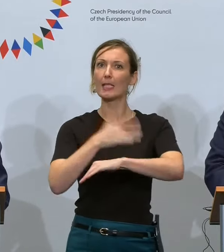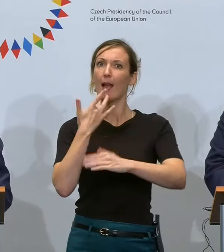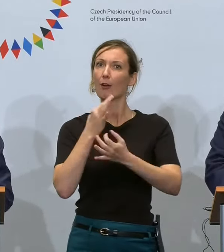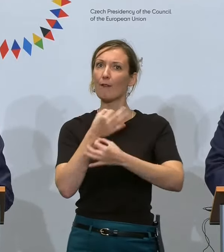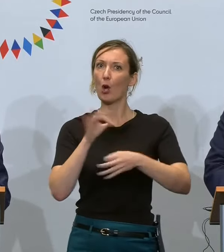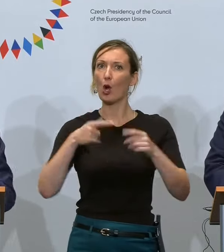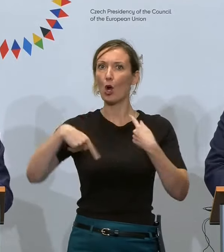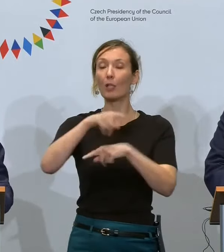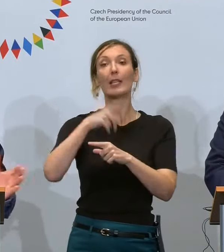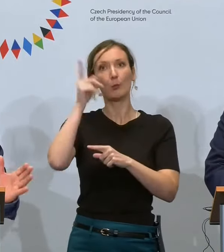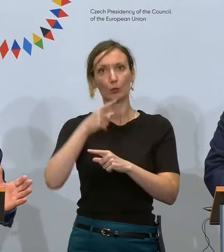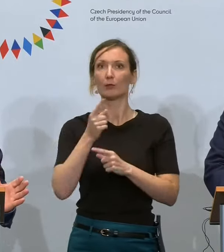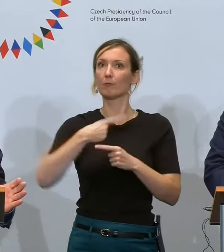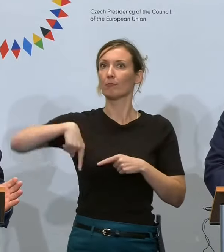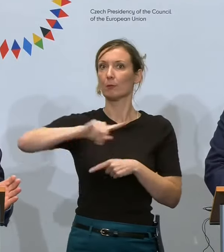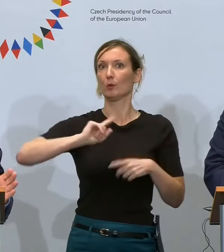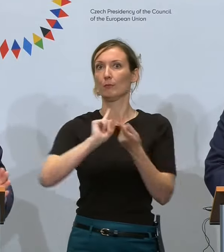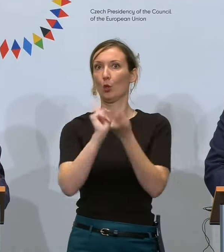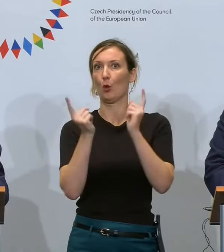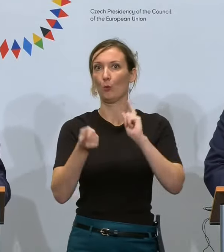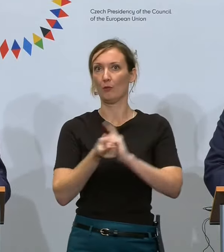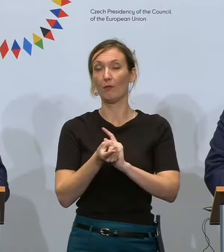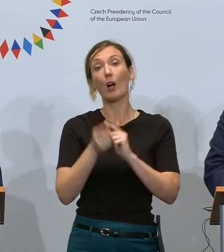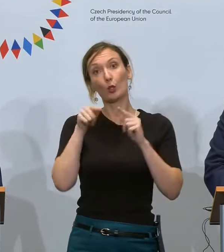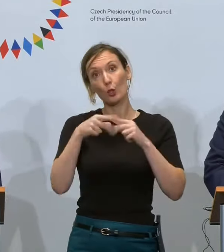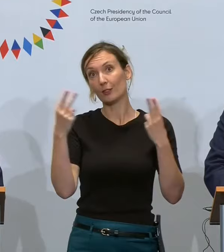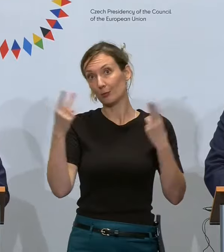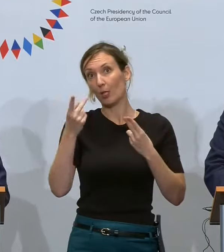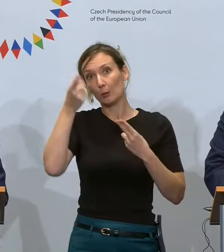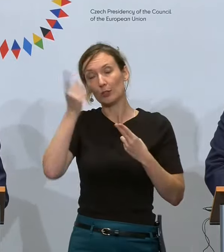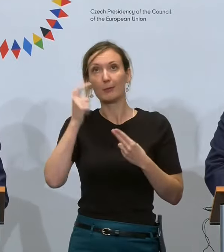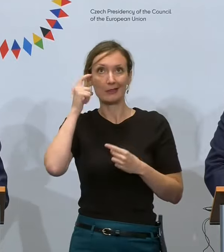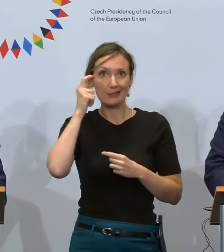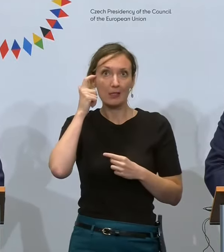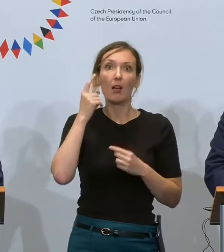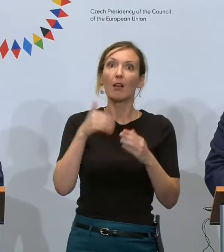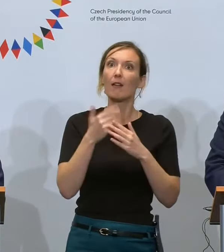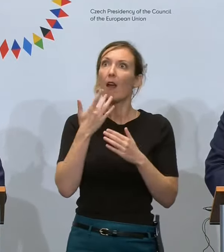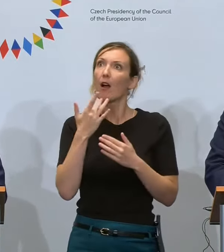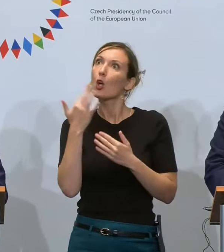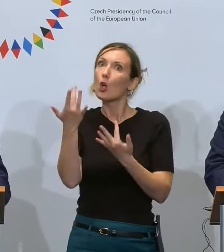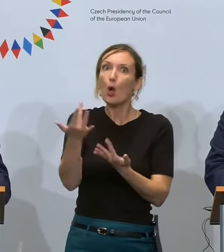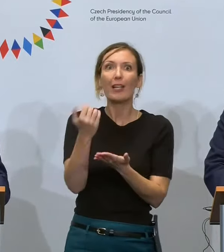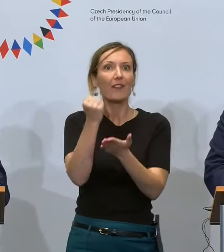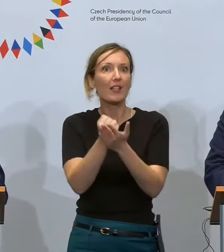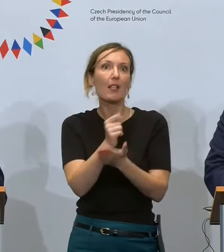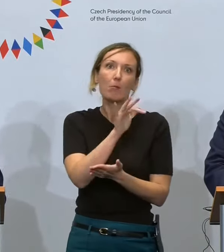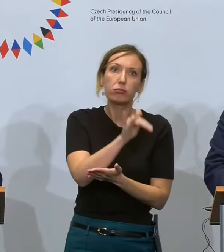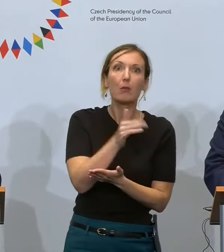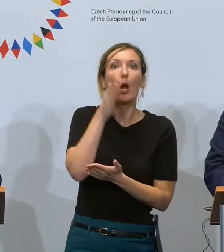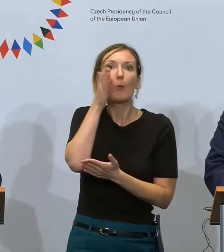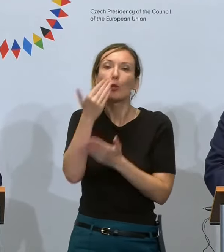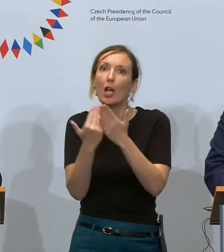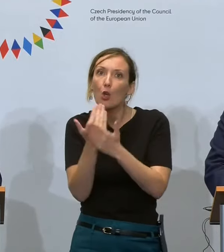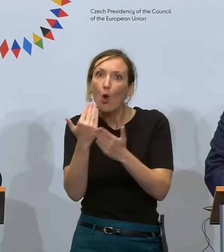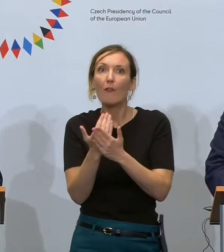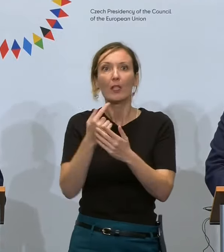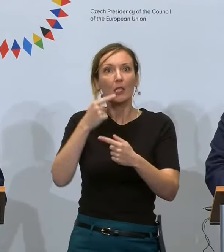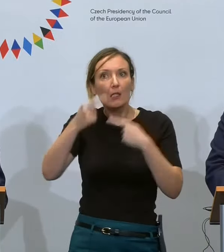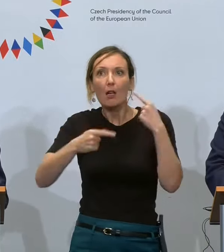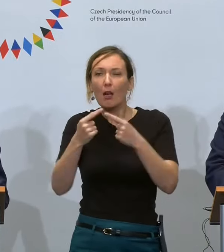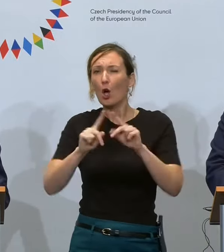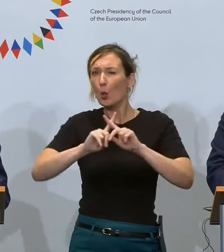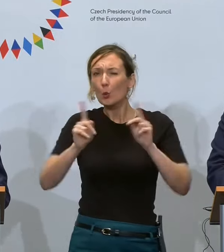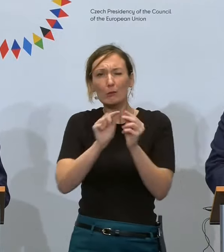complex situation because we talk about the flow, talk about the stock of existing visas, we have to continue